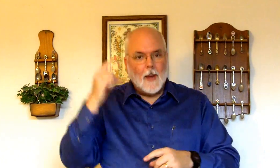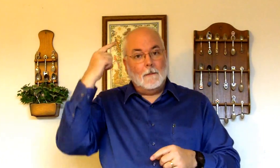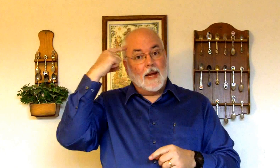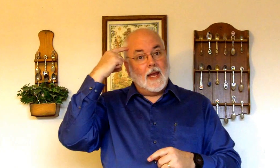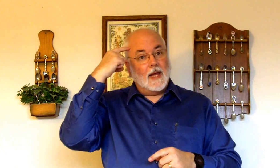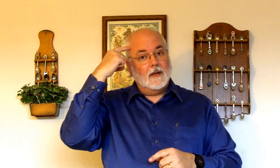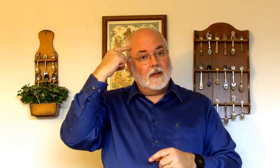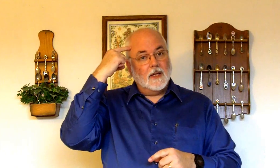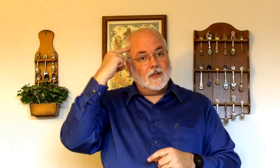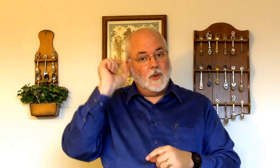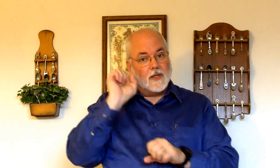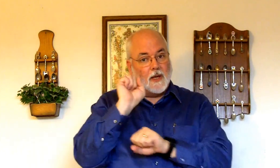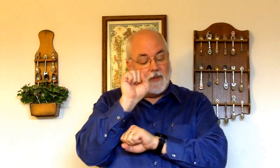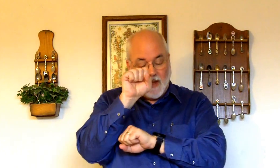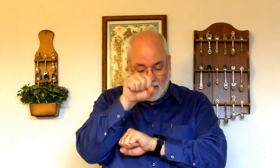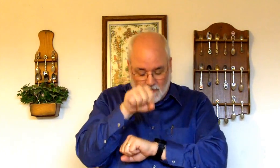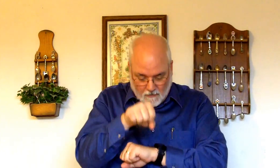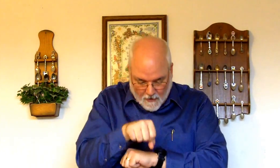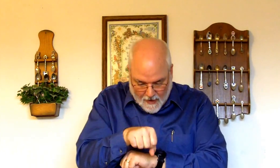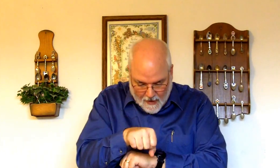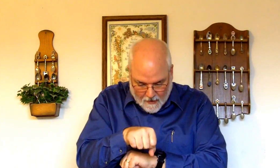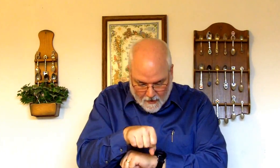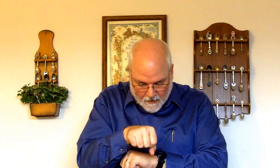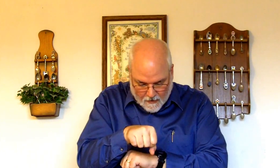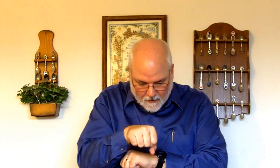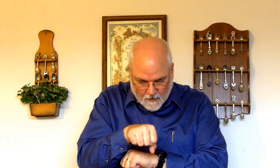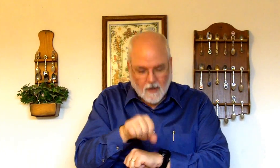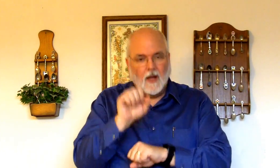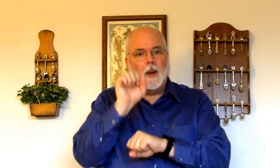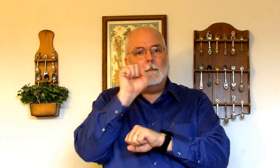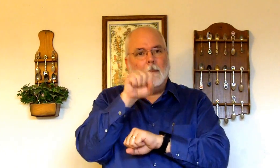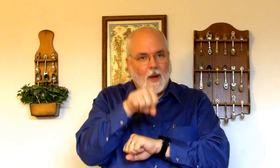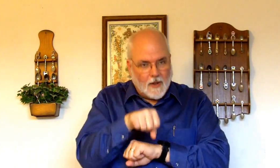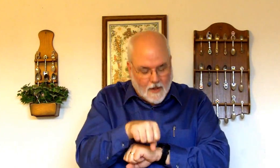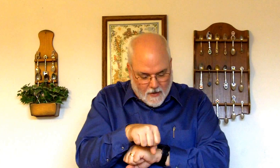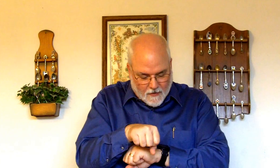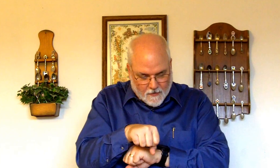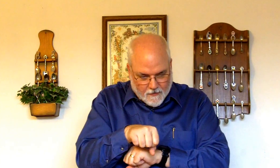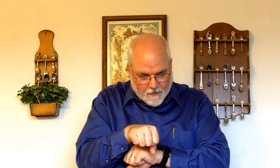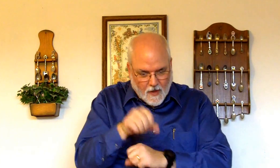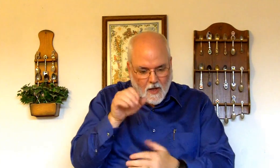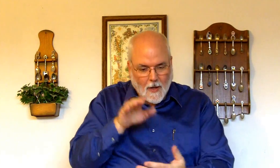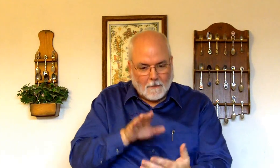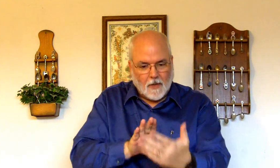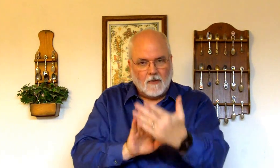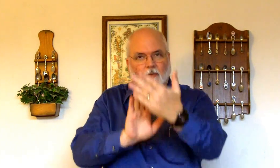My head is doing the same thing. My hand is. Bowing down.